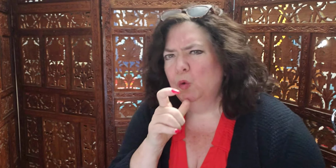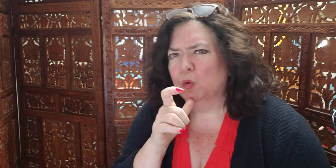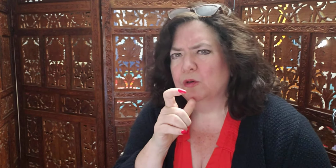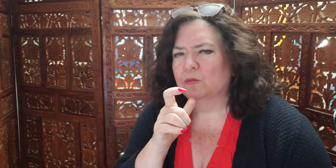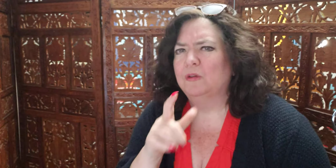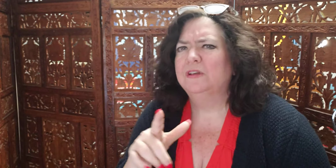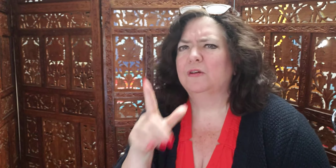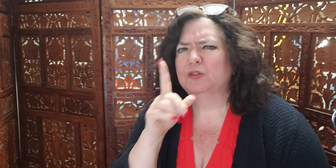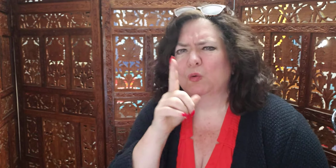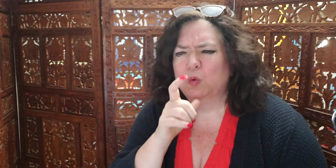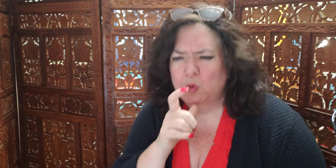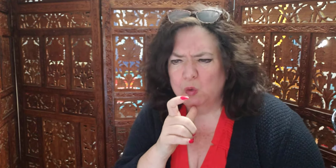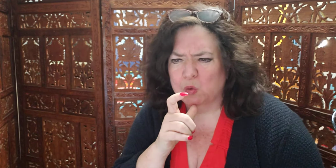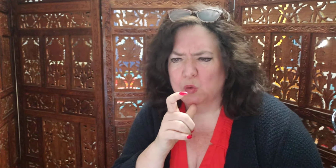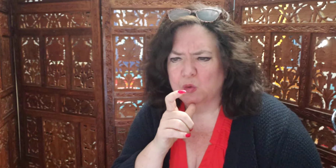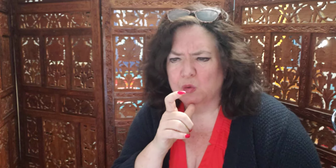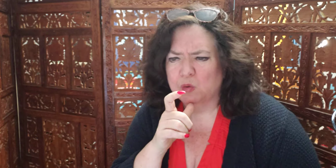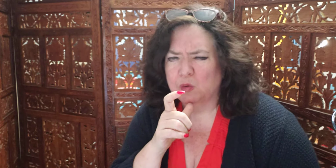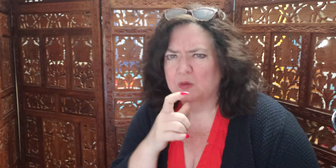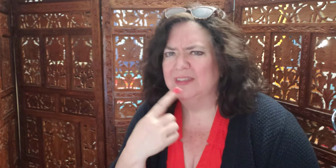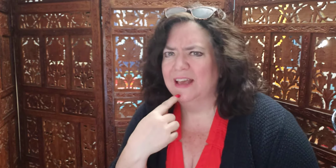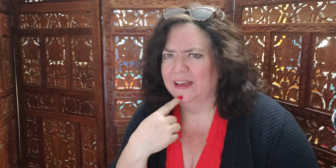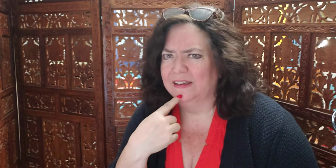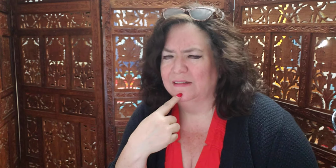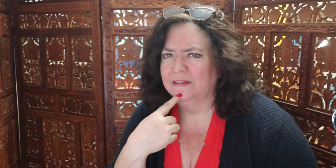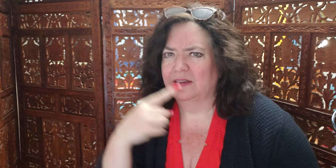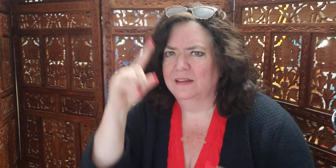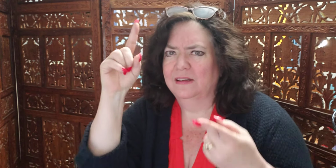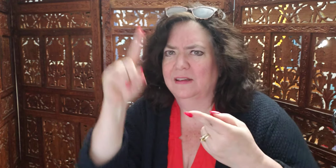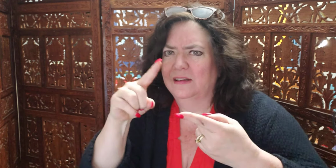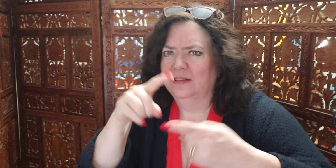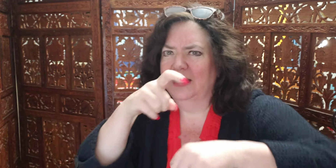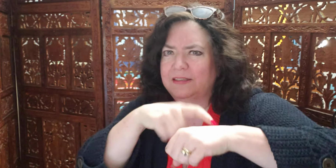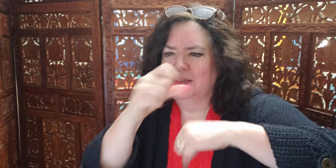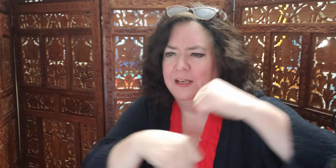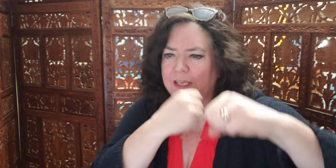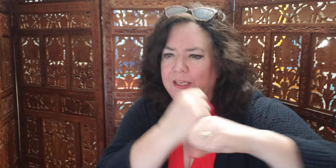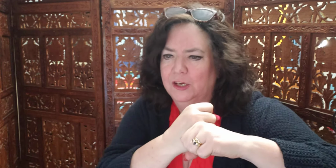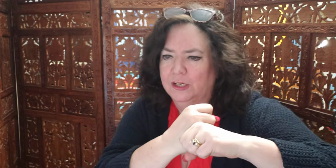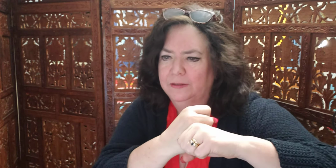Who? Roland goes, so who said less than a year?